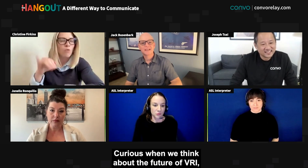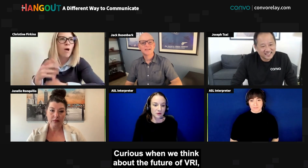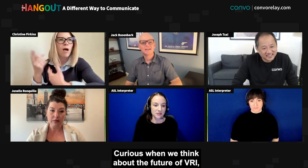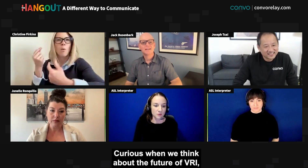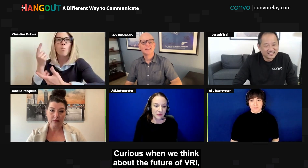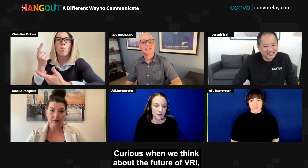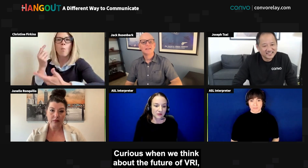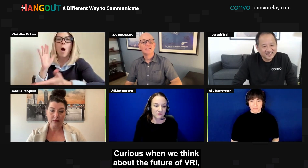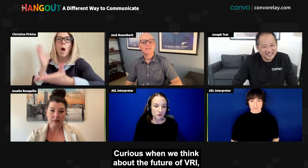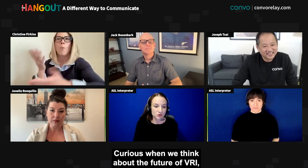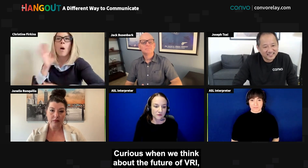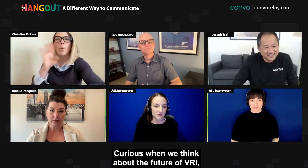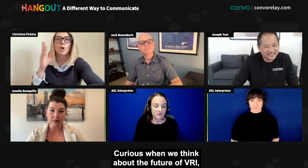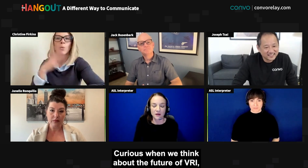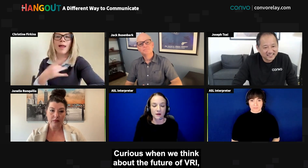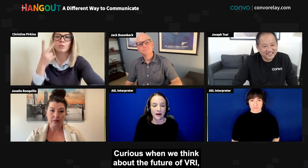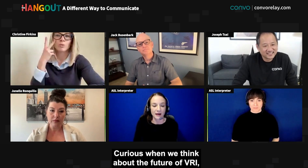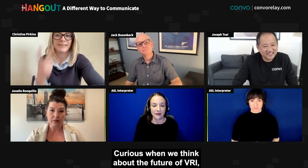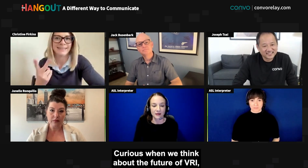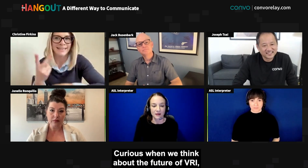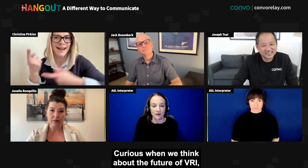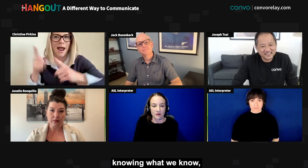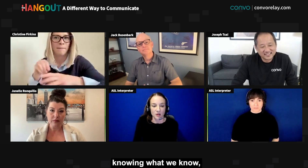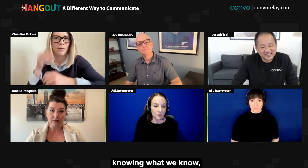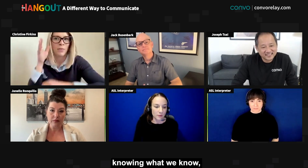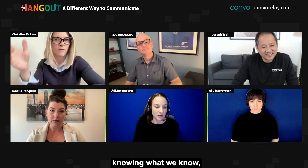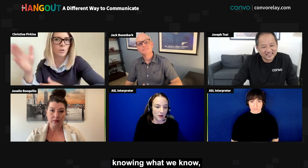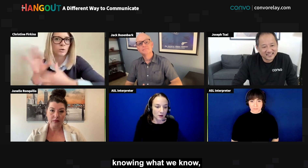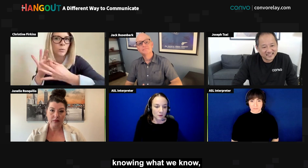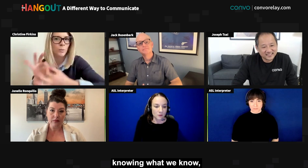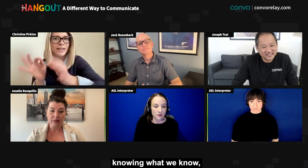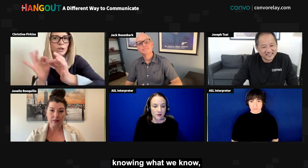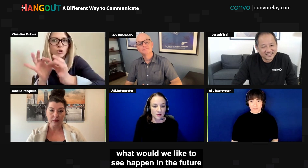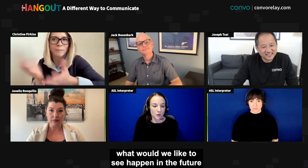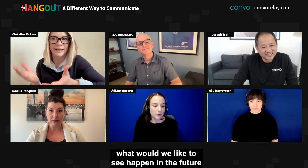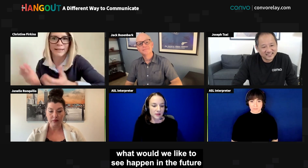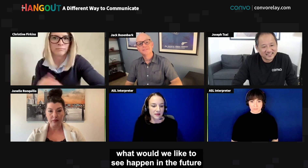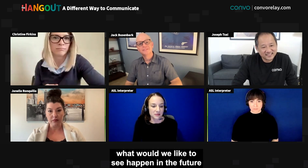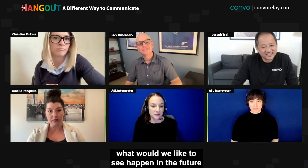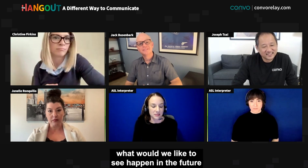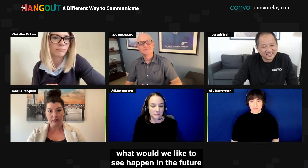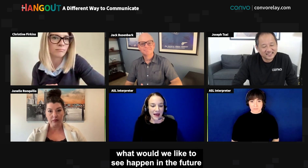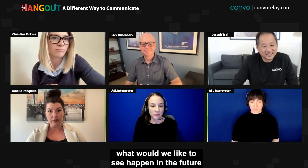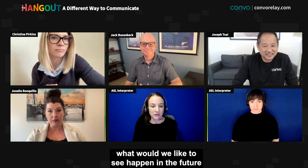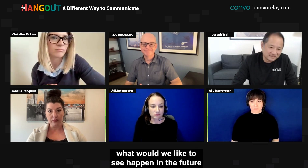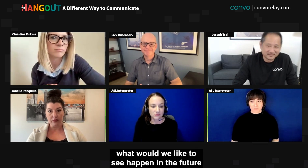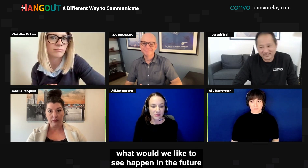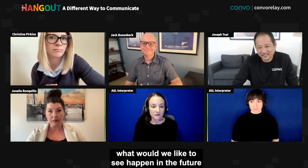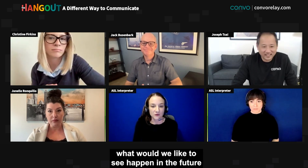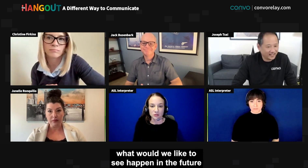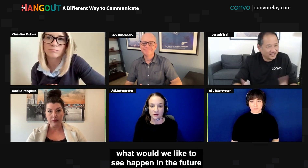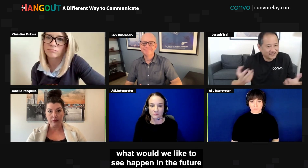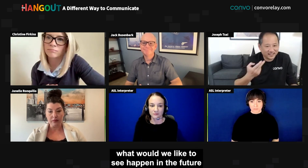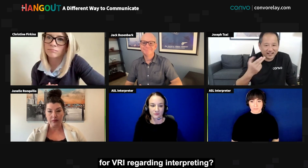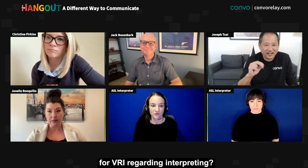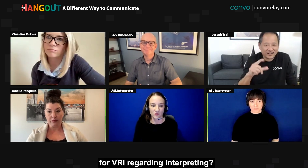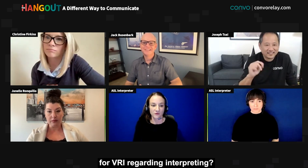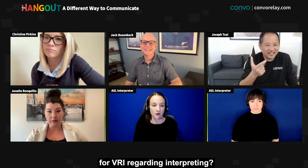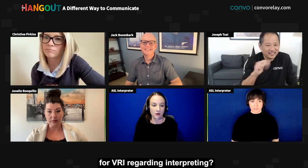Curious, when we think about the future of VRI, knowing what we know, what would we like to see happen in the future for VRI